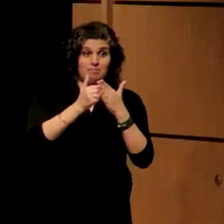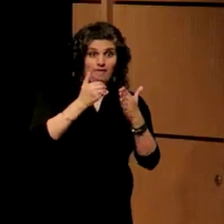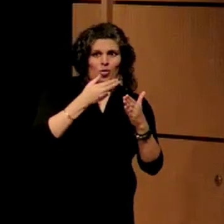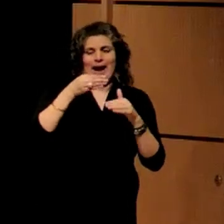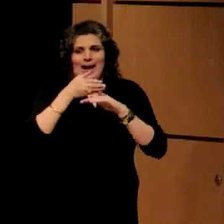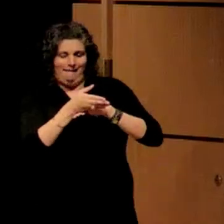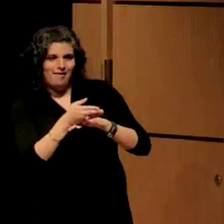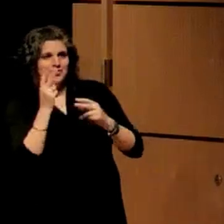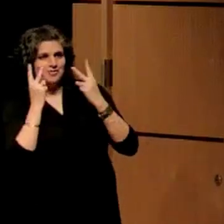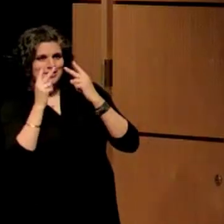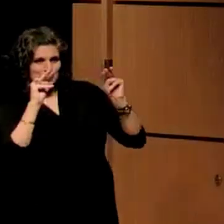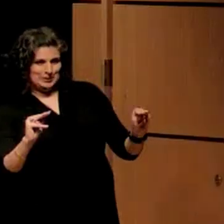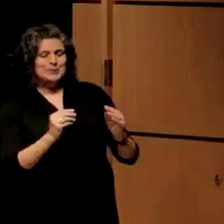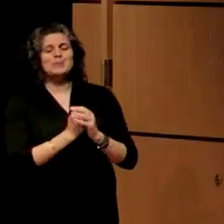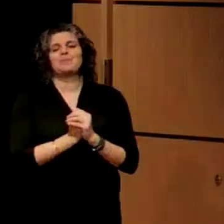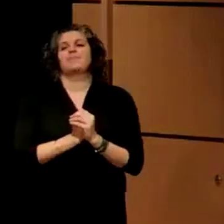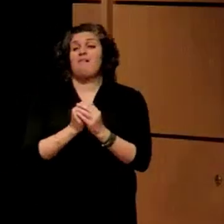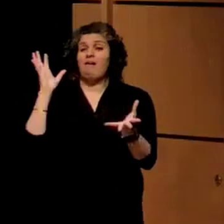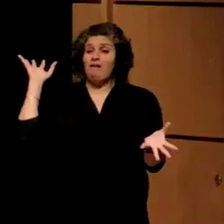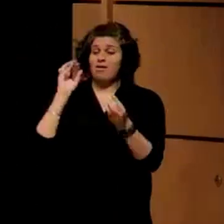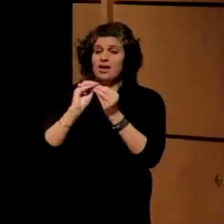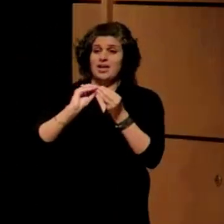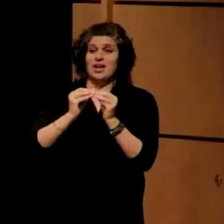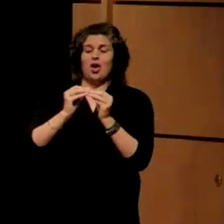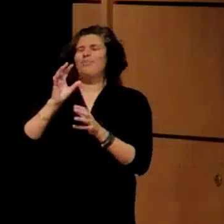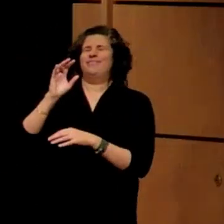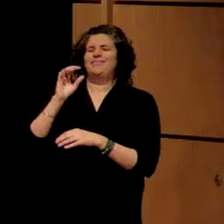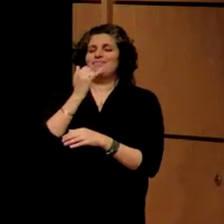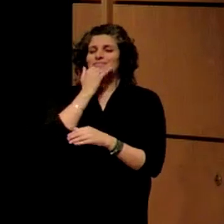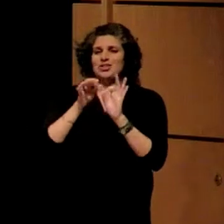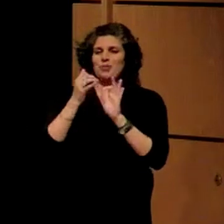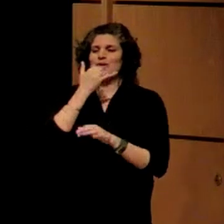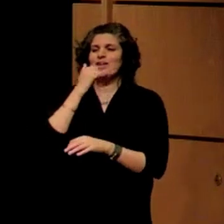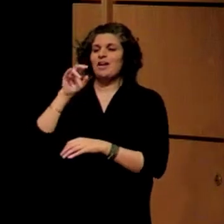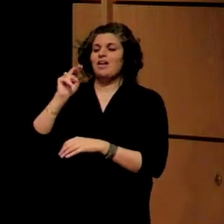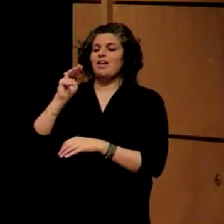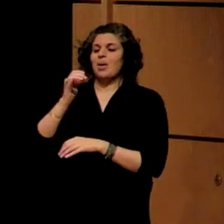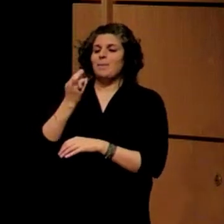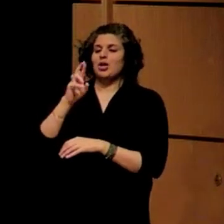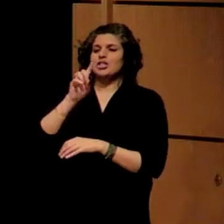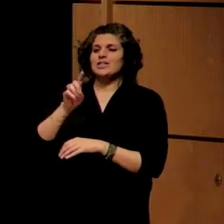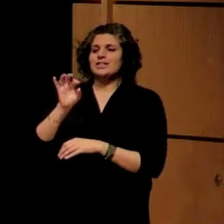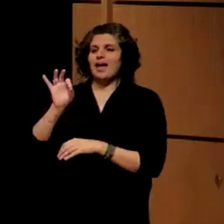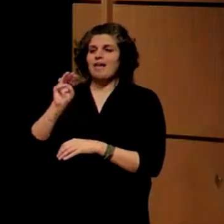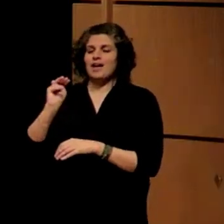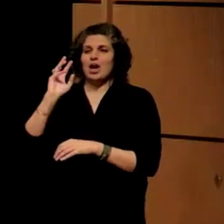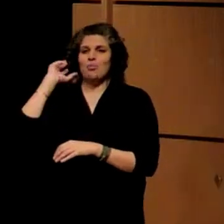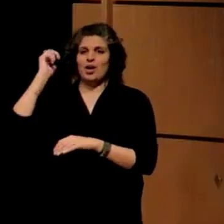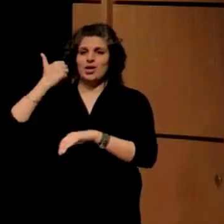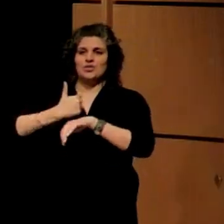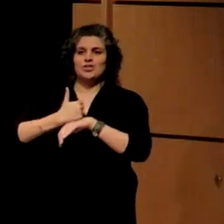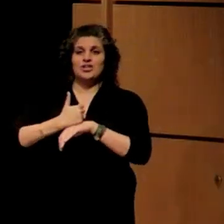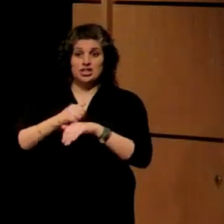visits. The Numbers FM radio station continued to be in residence at the museum, broadcasting